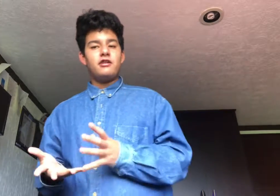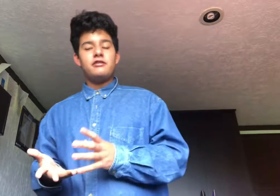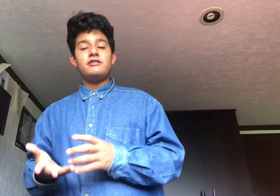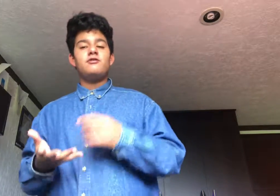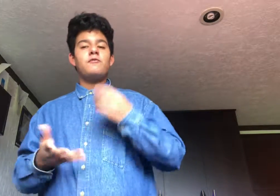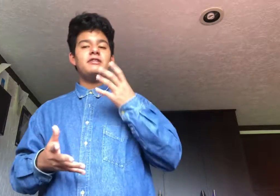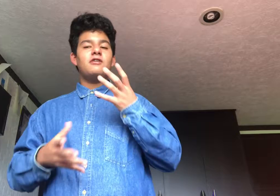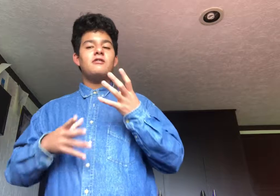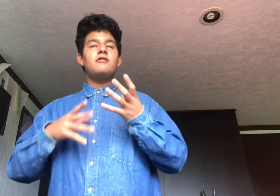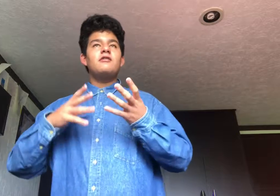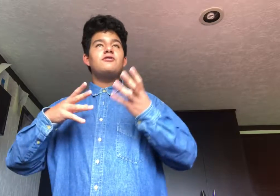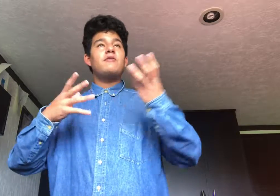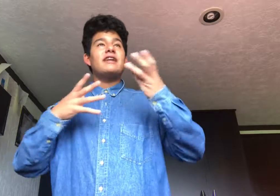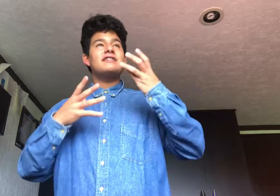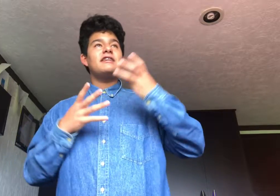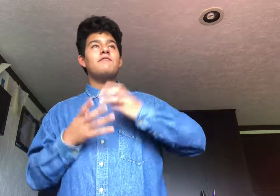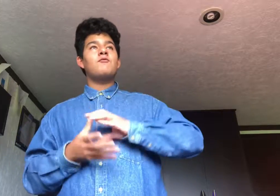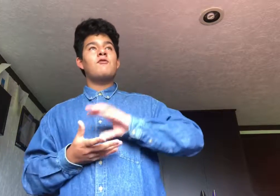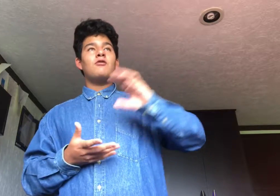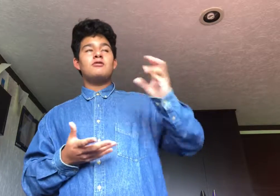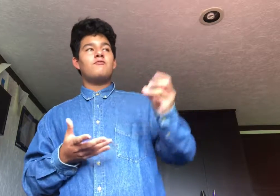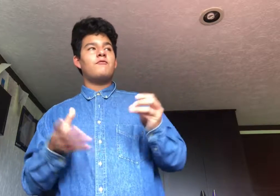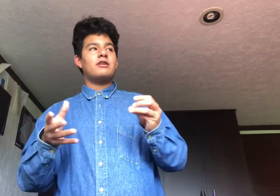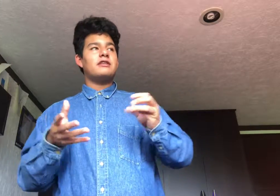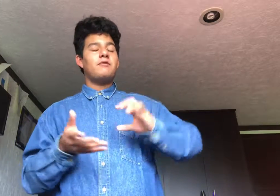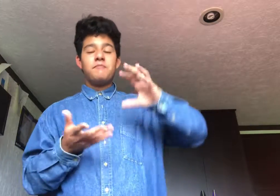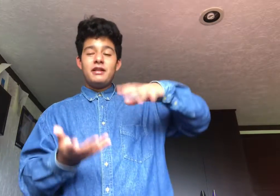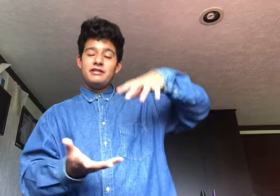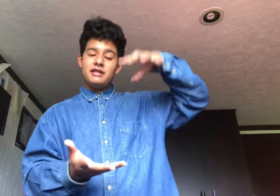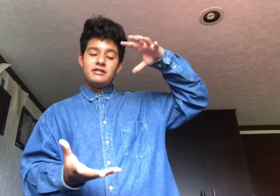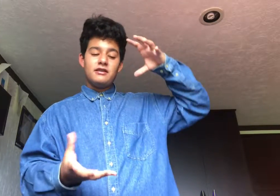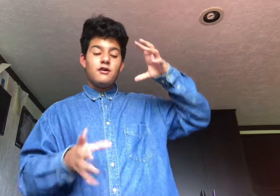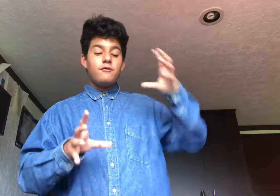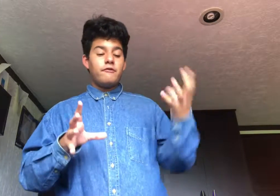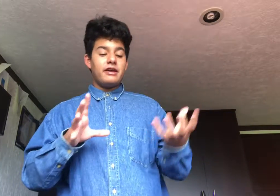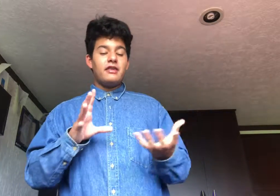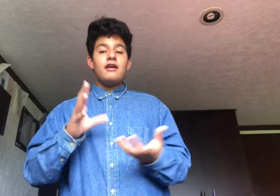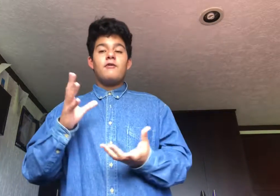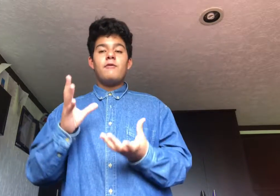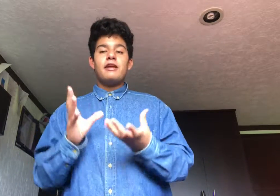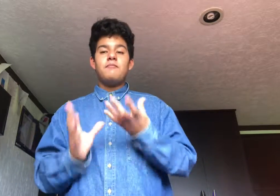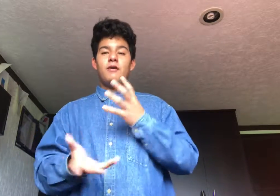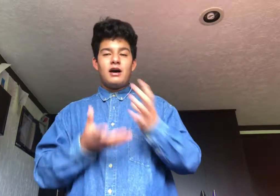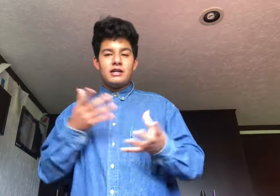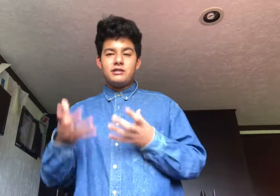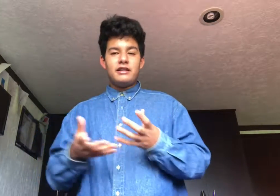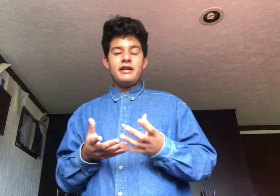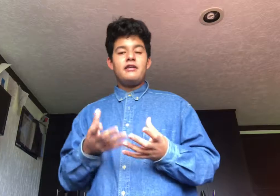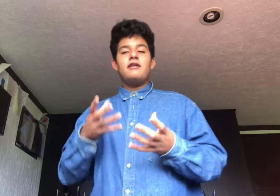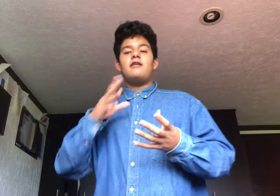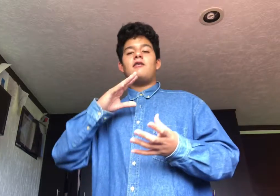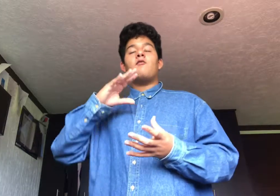technology. So we can see worlds, for example, buildings with green parts in it,